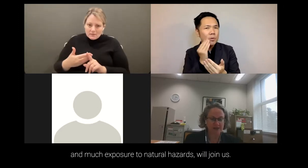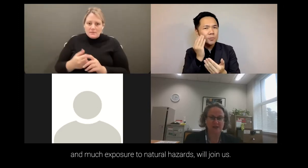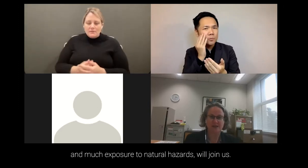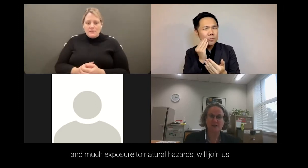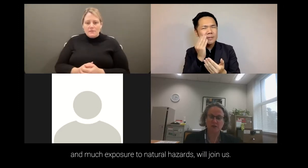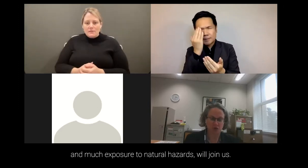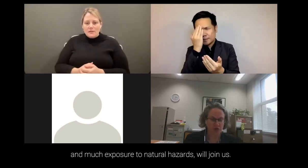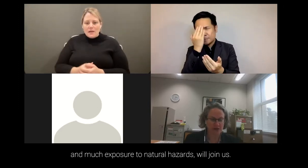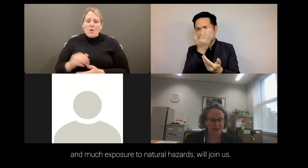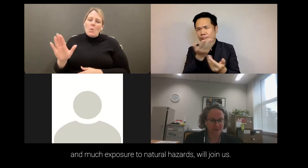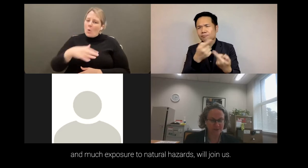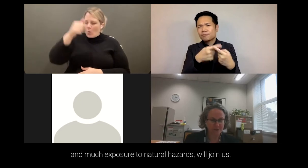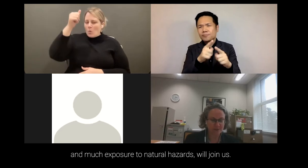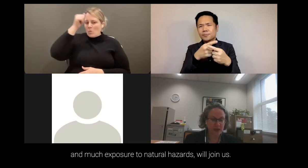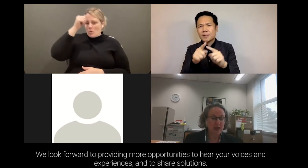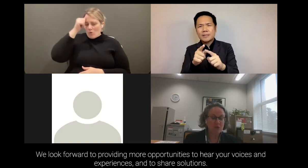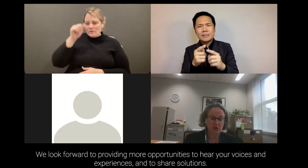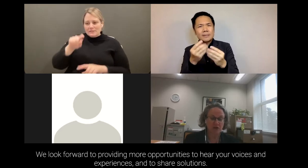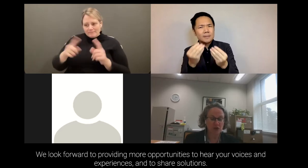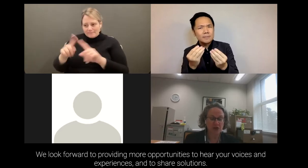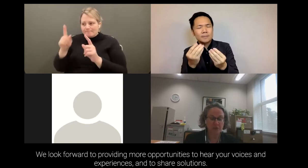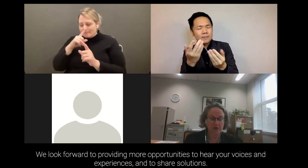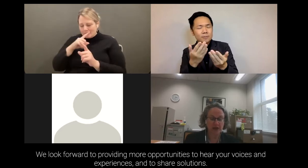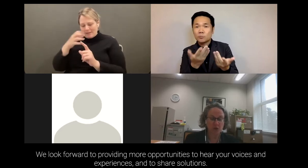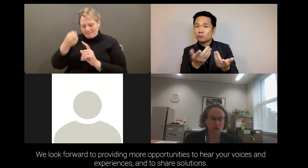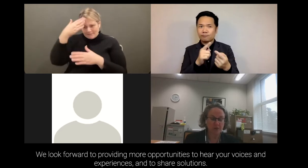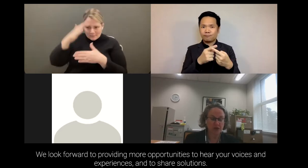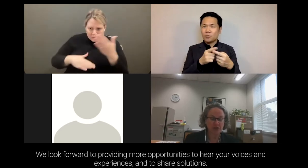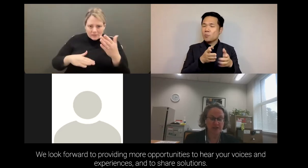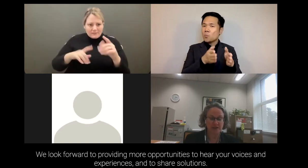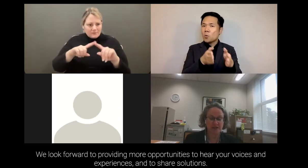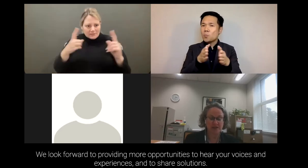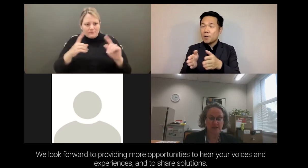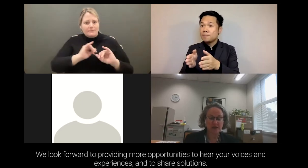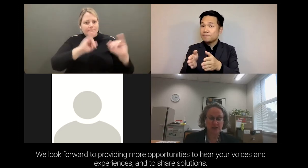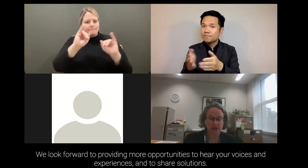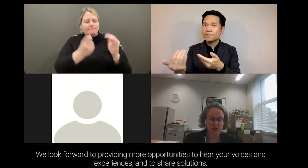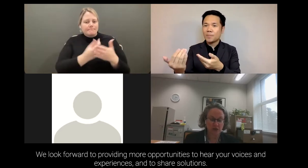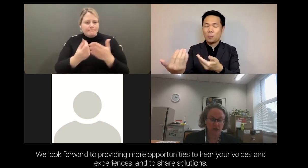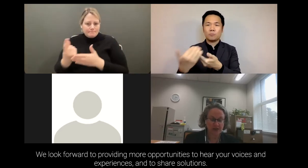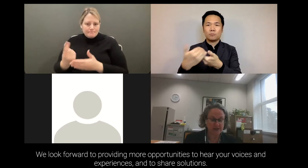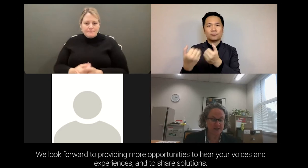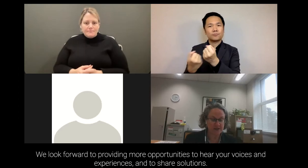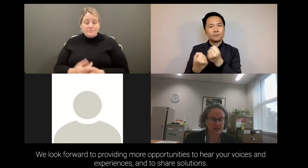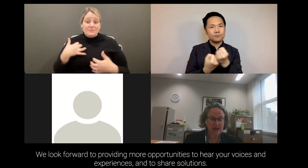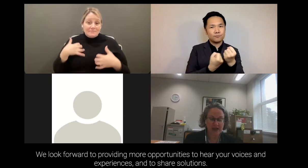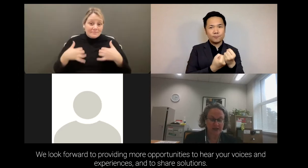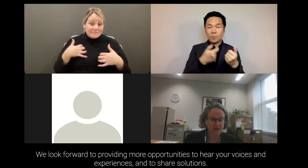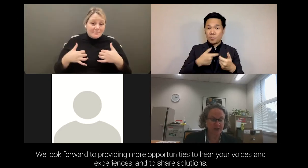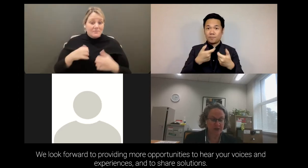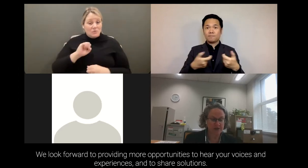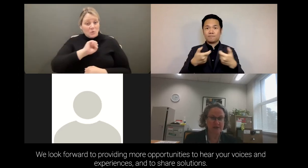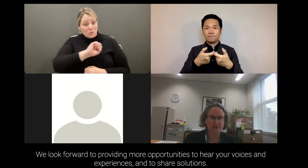natural hazards, will join us. We look forward to providing more opportunities to hear your voices